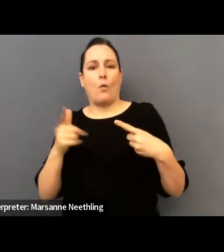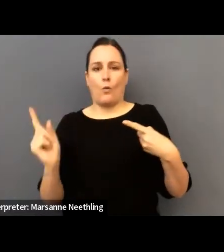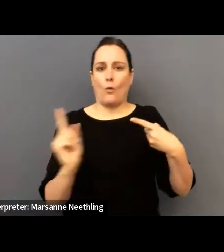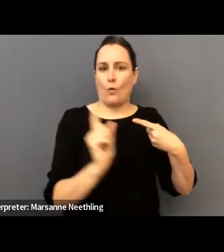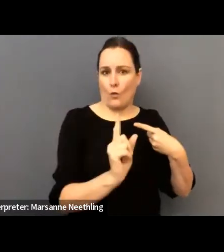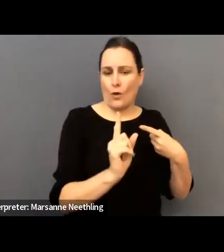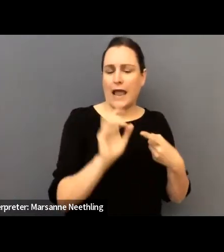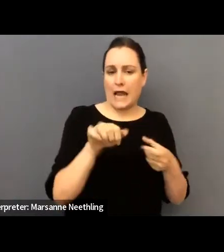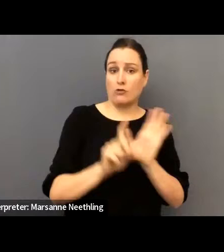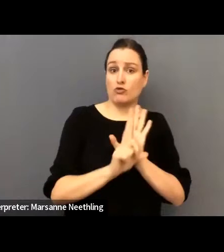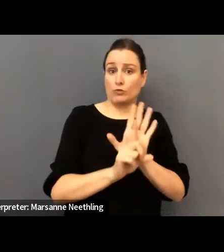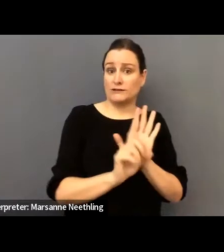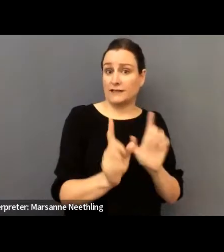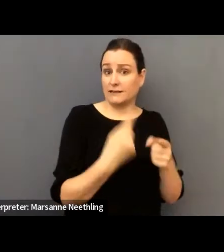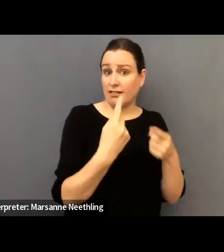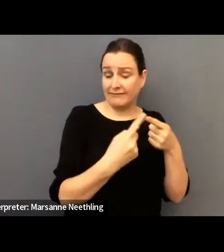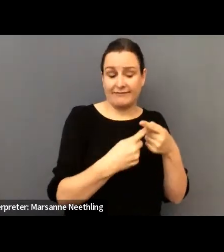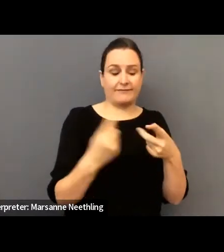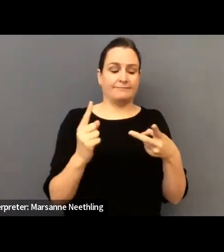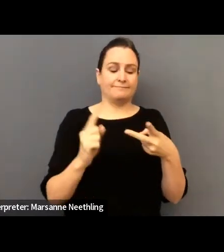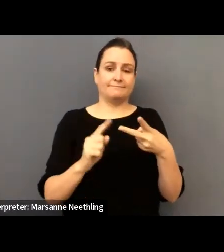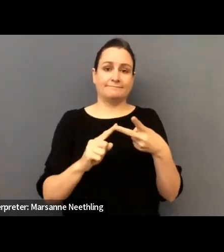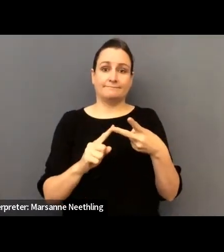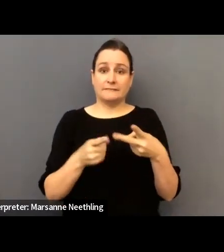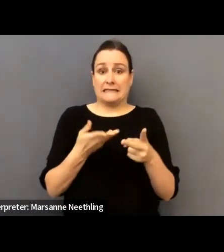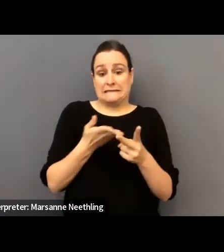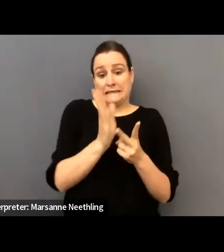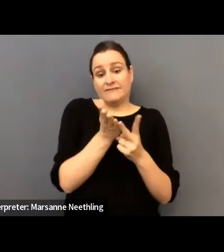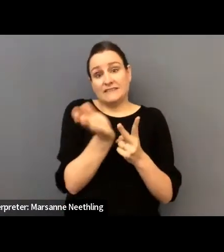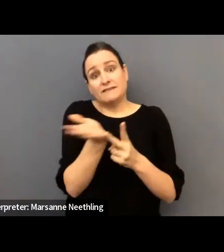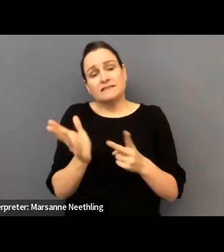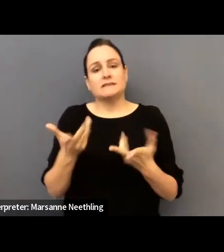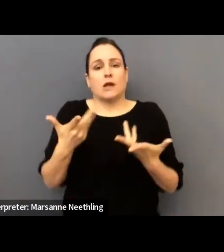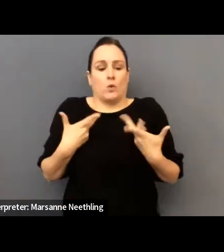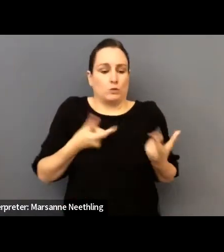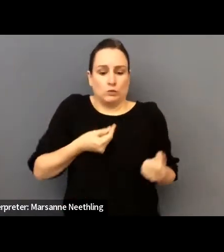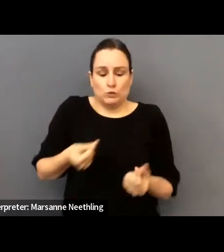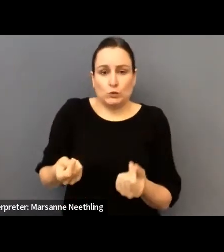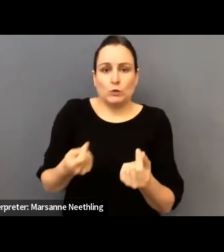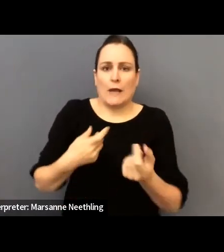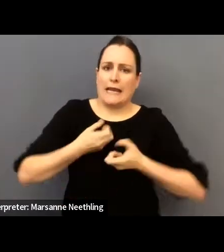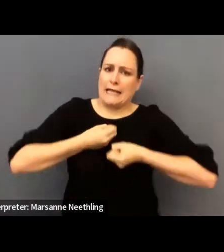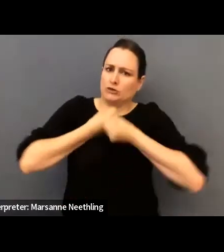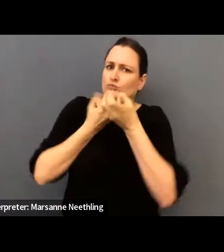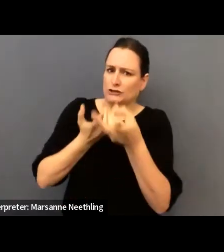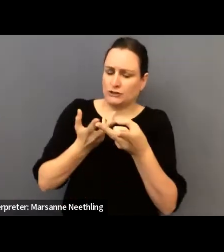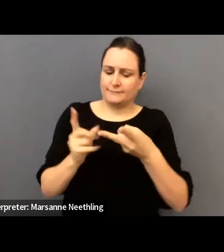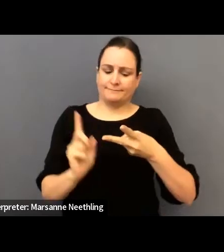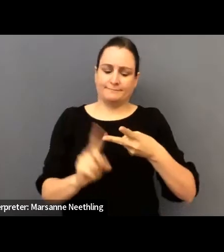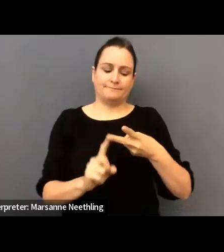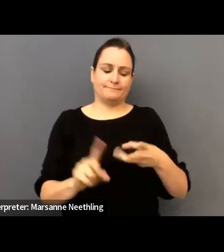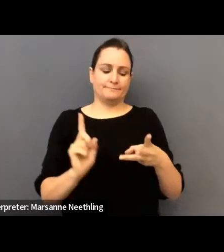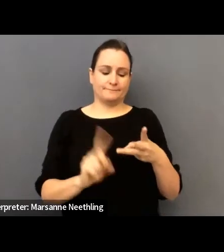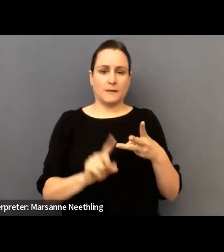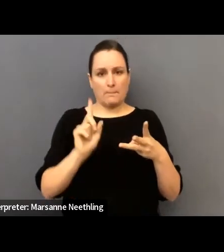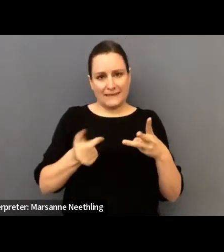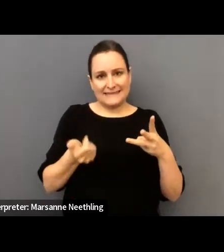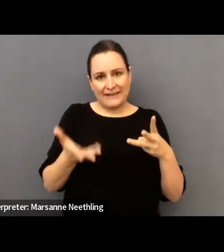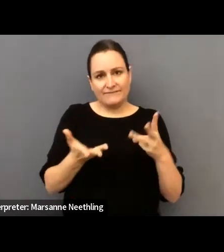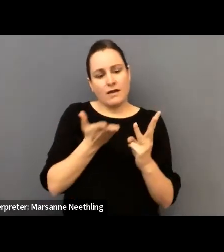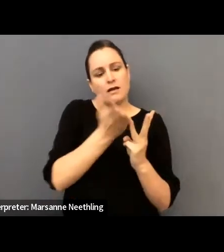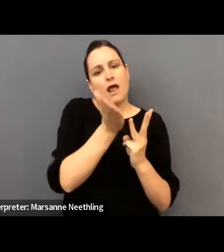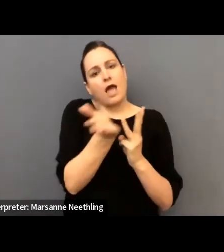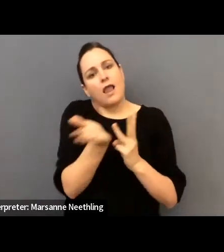providing multiple means of action and expression. It speaks to providing multiple means of